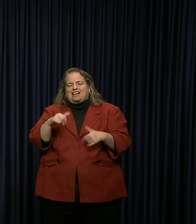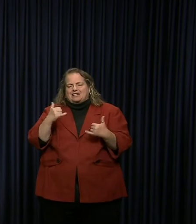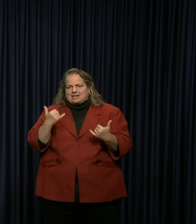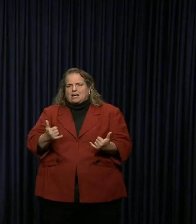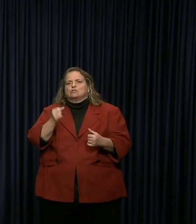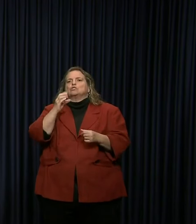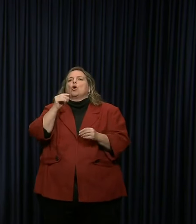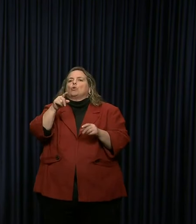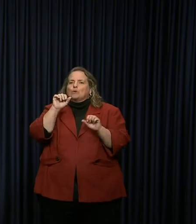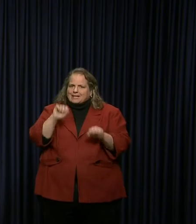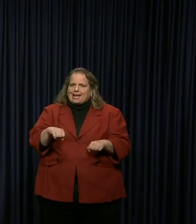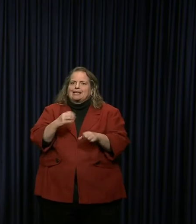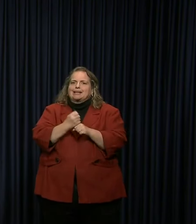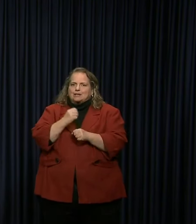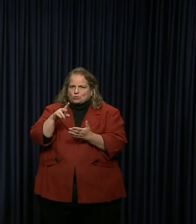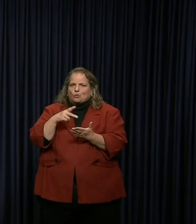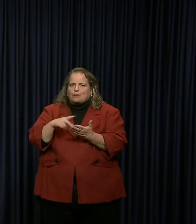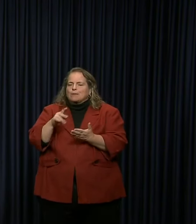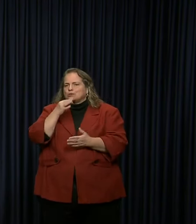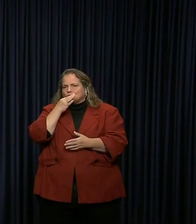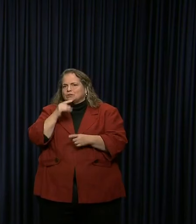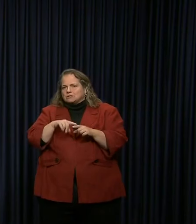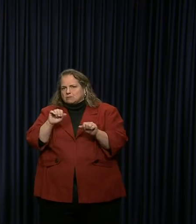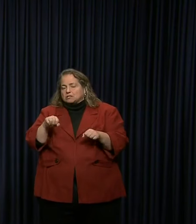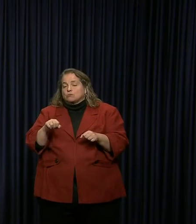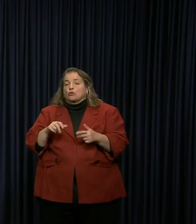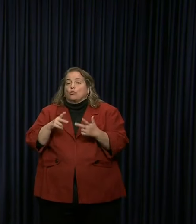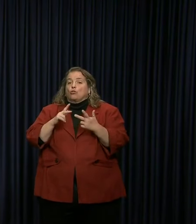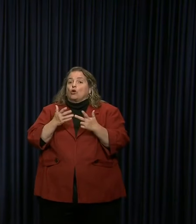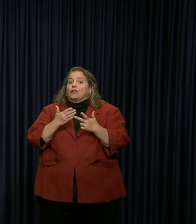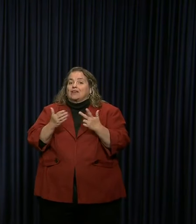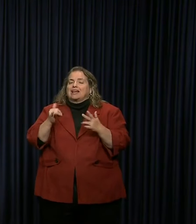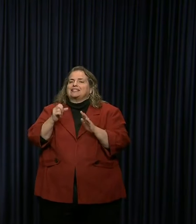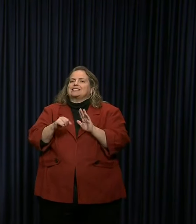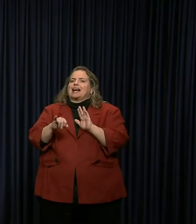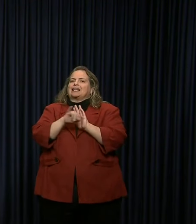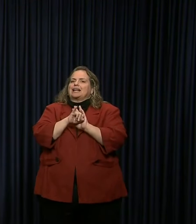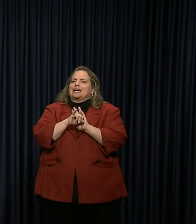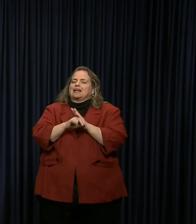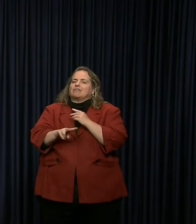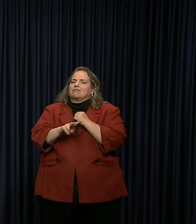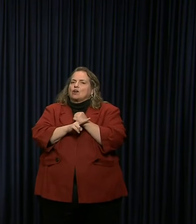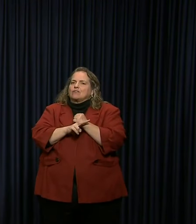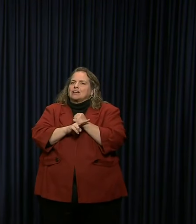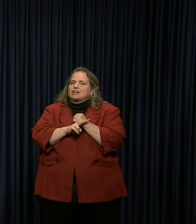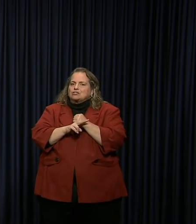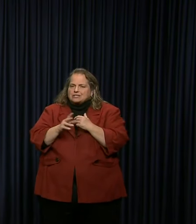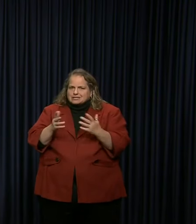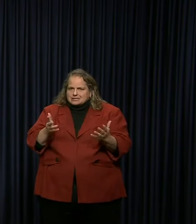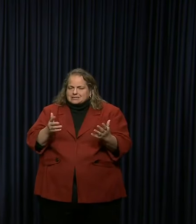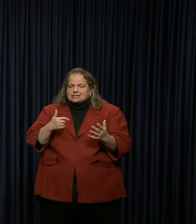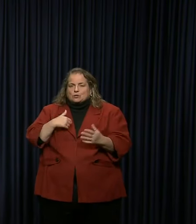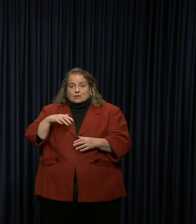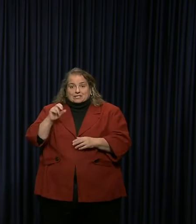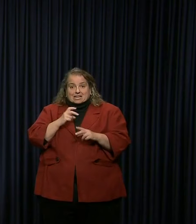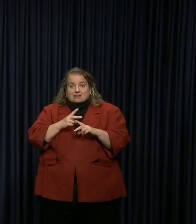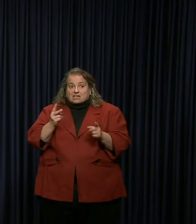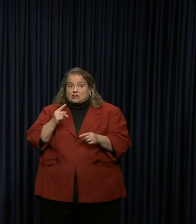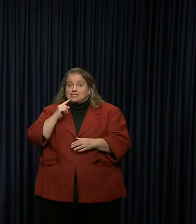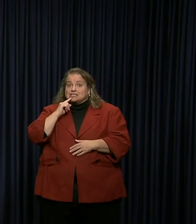you can get your payment as soon as possible. The third piece is identity verification. This is something we take really